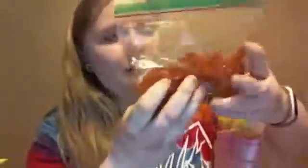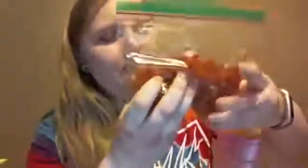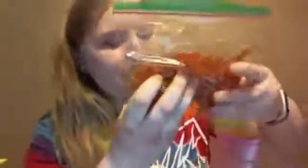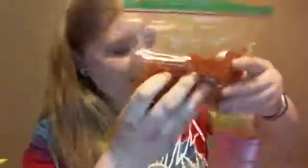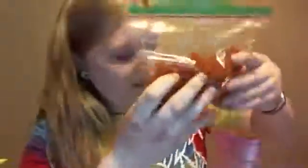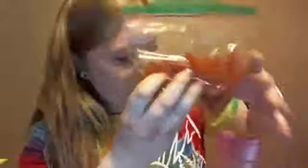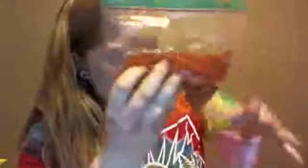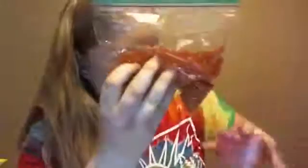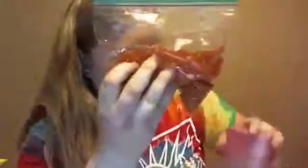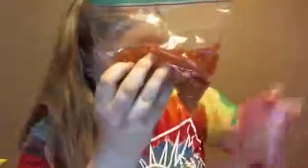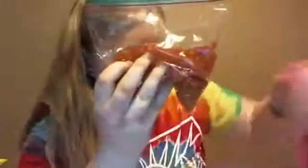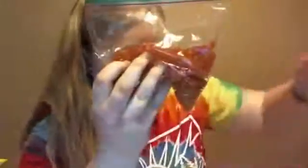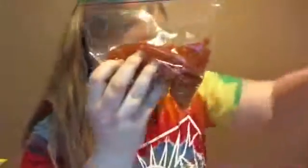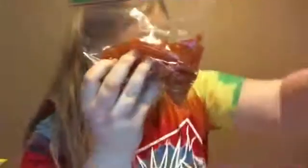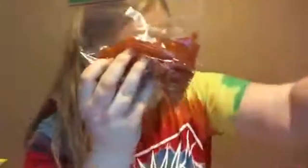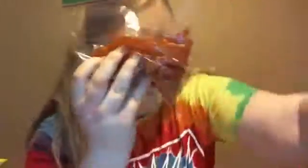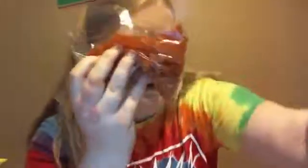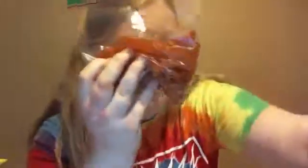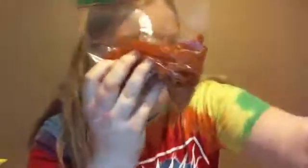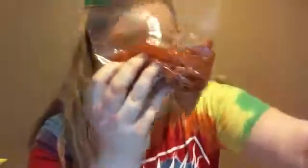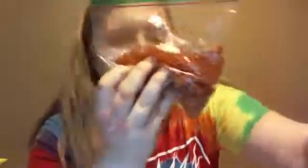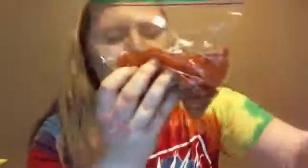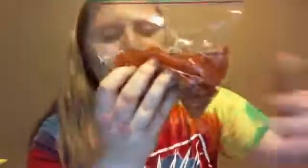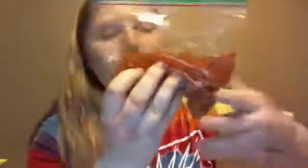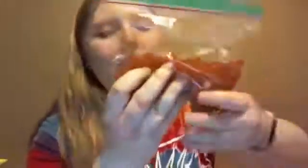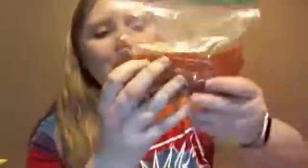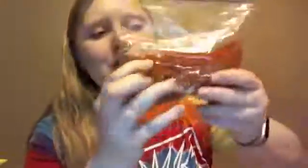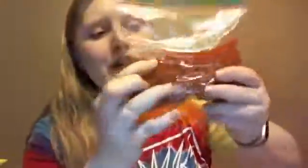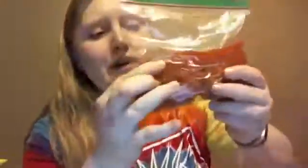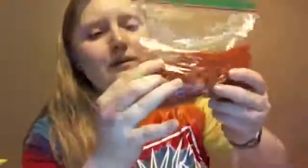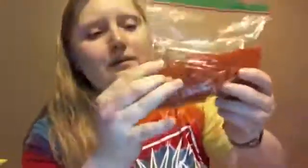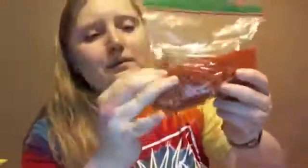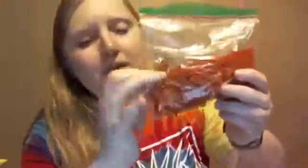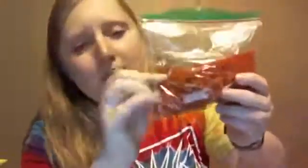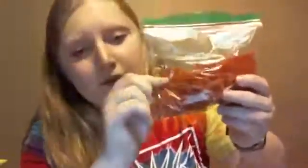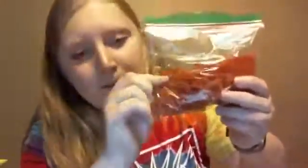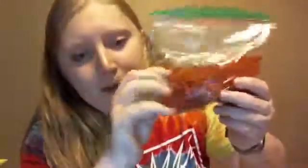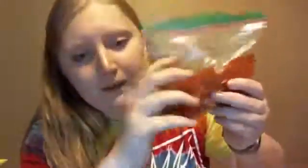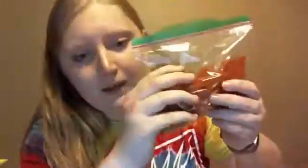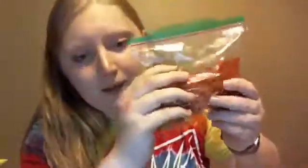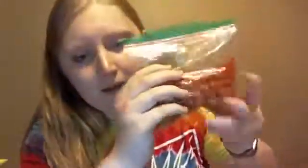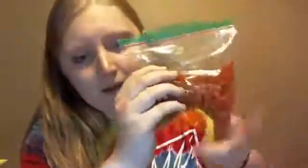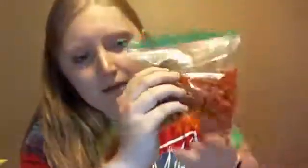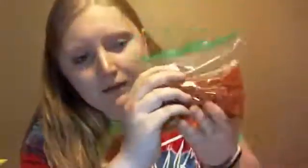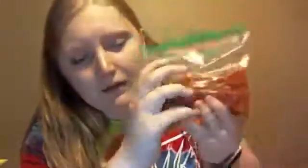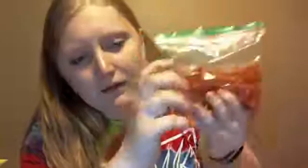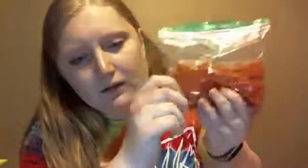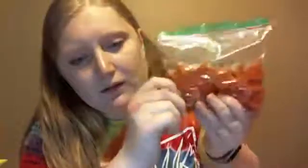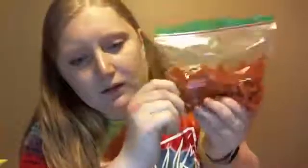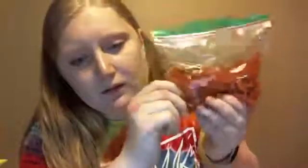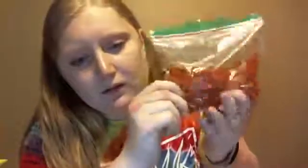I don't know how to describe it. It's a pretty fun texture to play with.